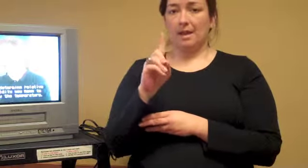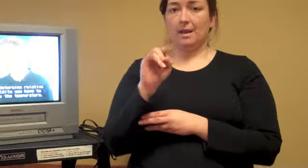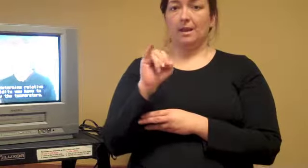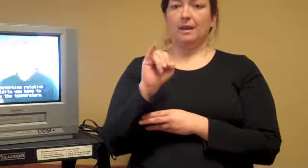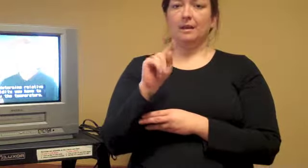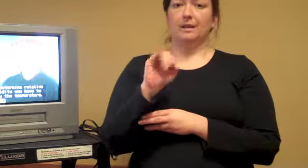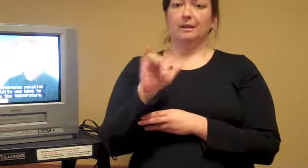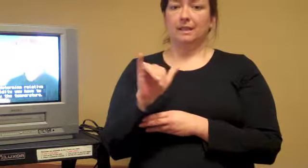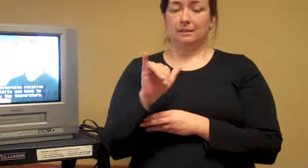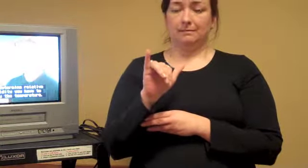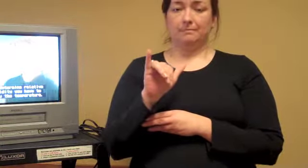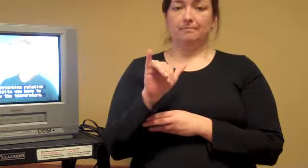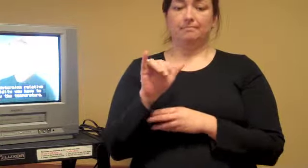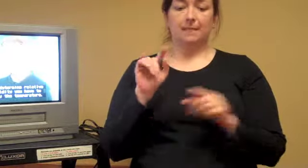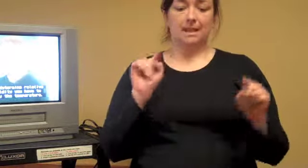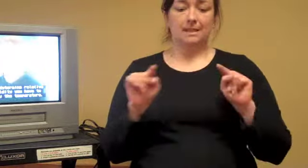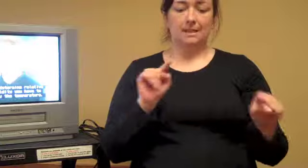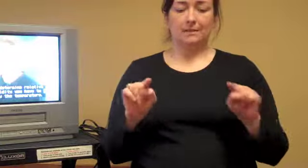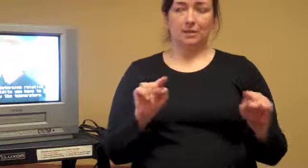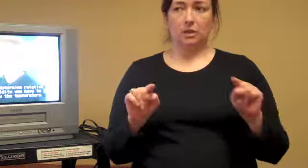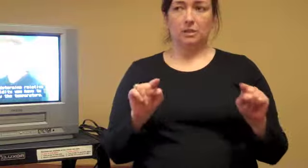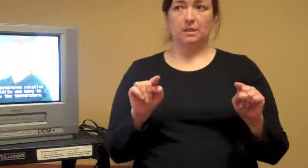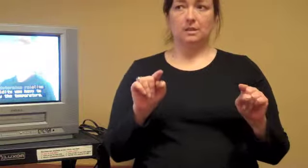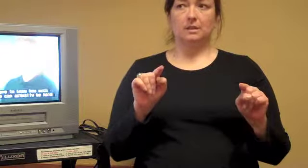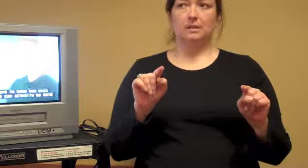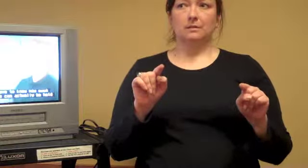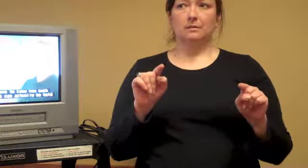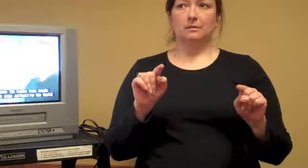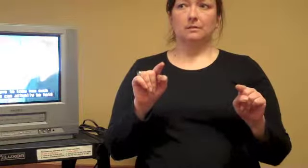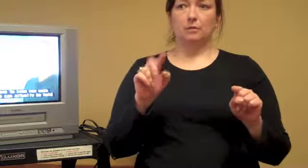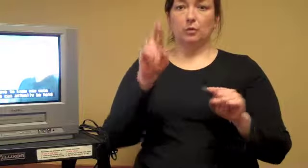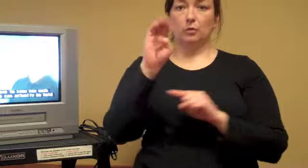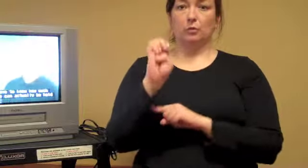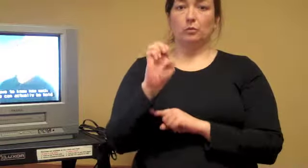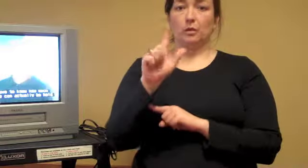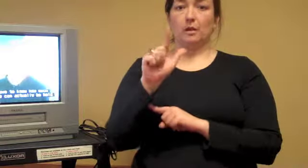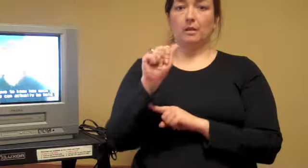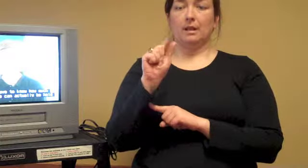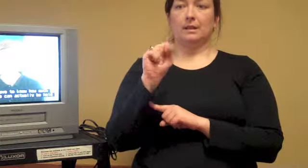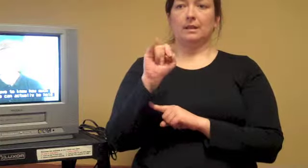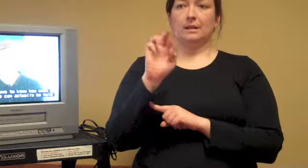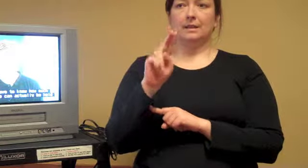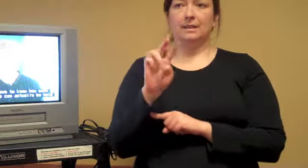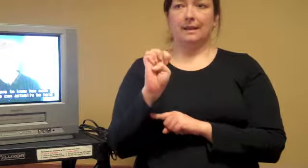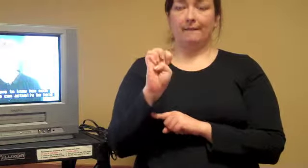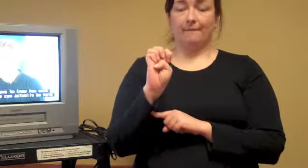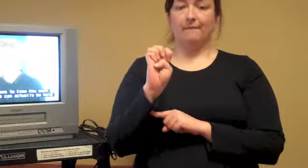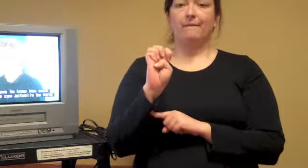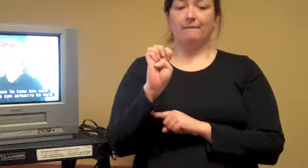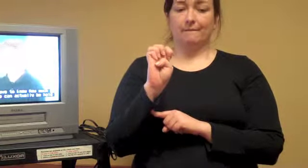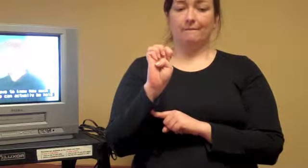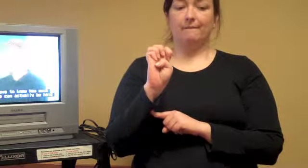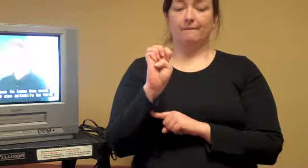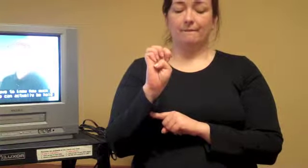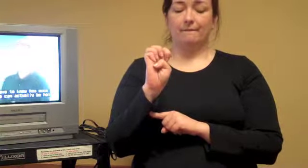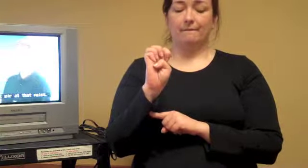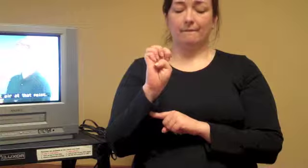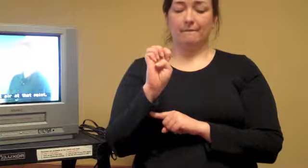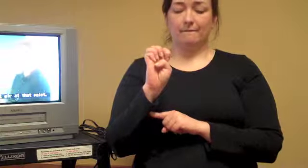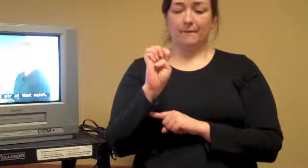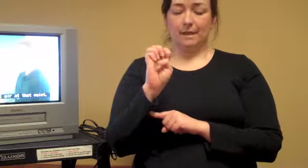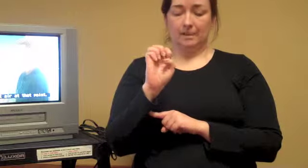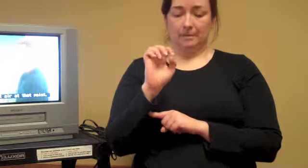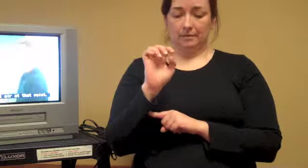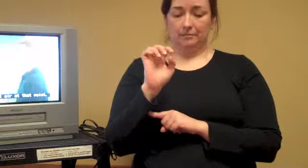To determine relative humidity, you have to know the temperature. You have to know how much moisture can actually be held